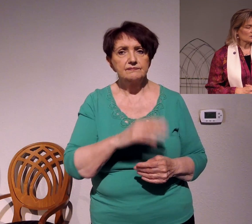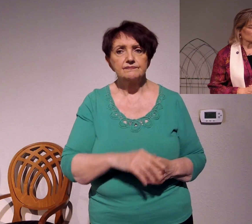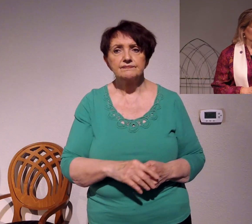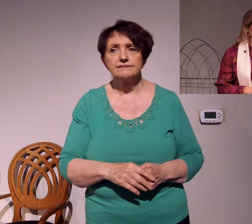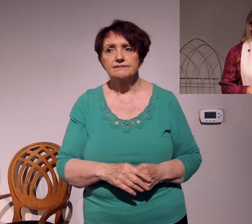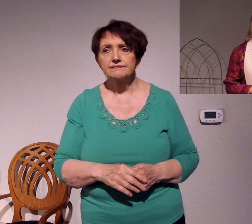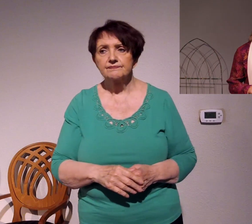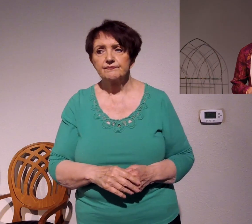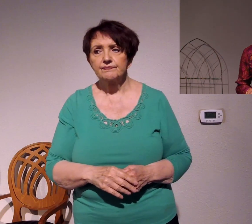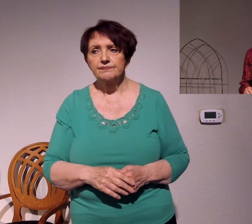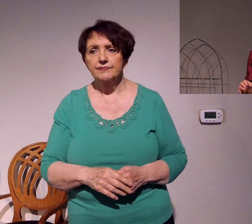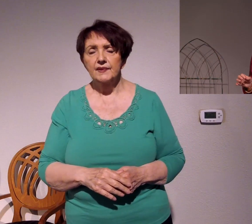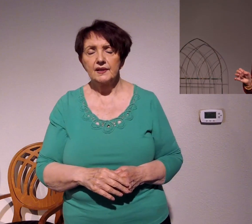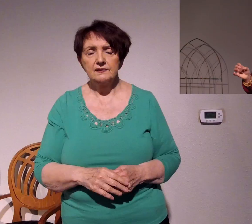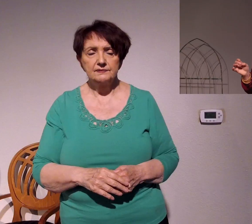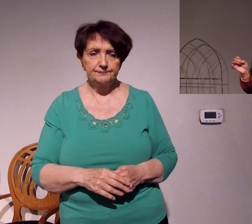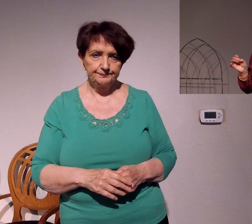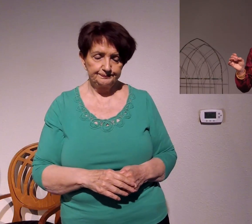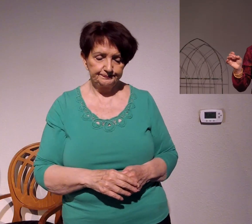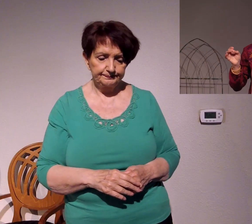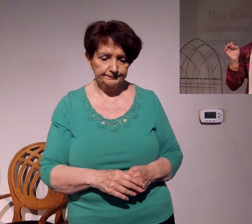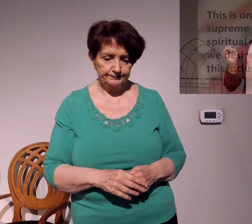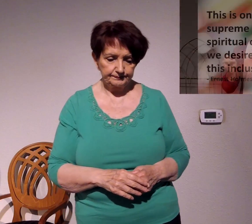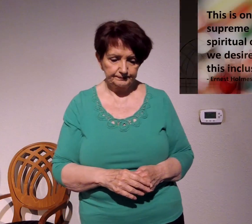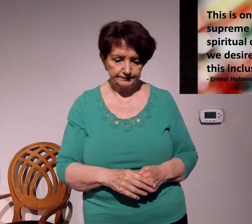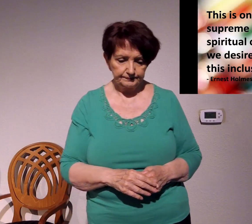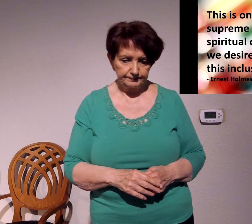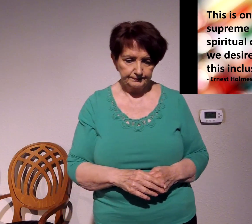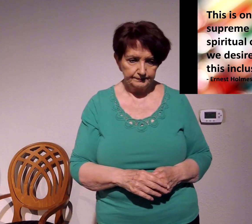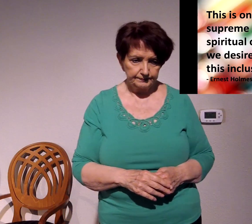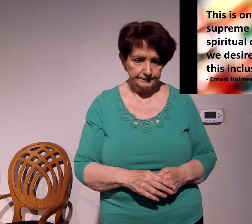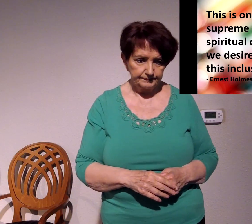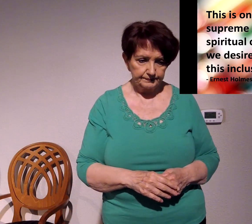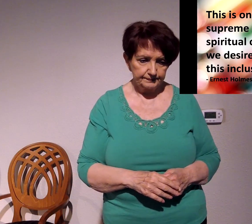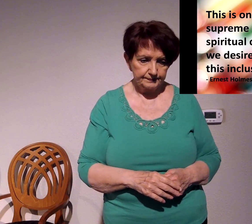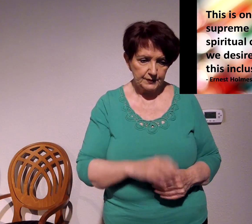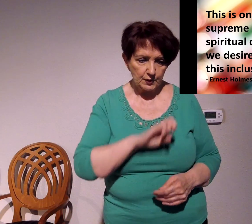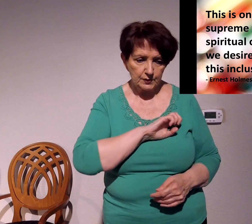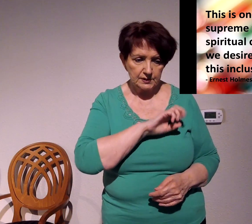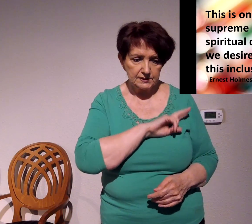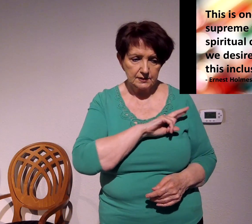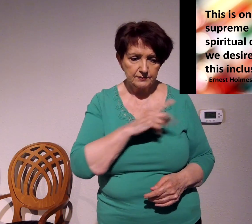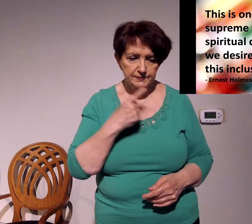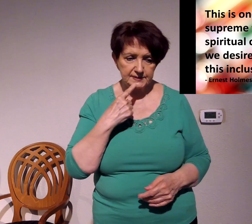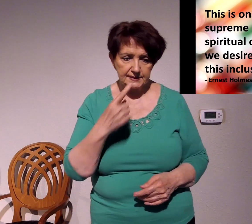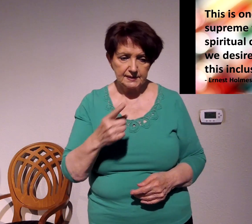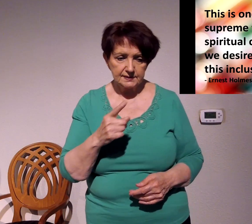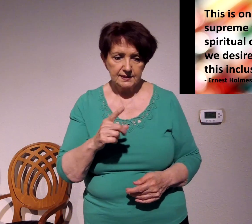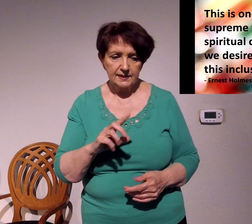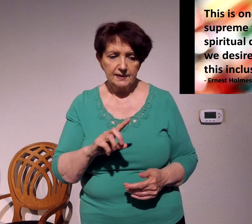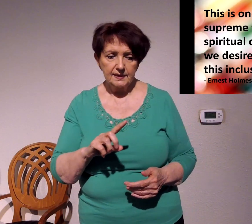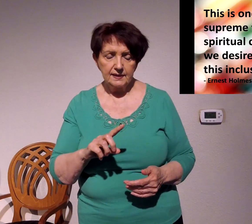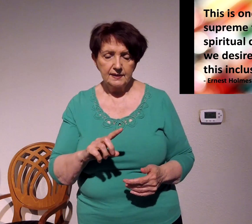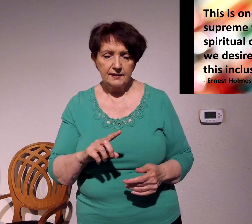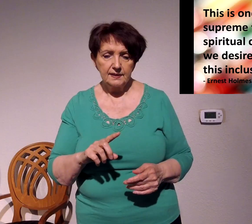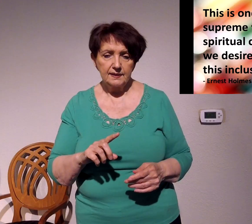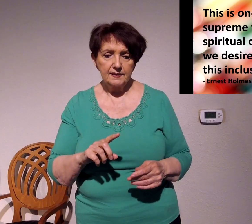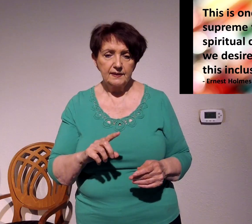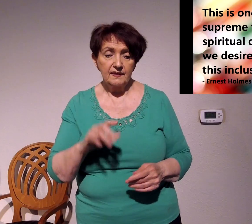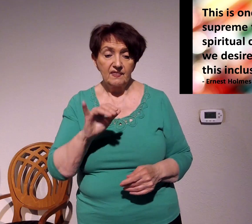I end with Ernest Holmes because he says this is one of the supreme